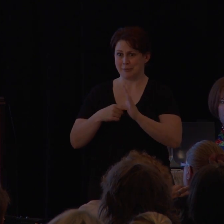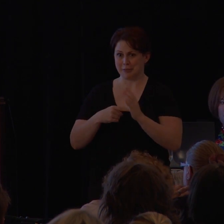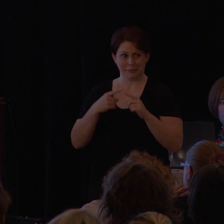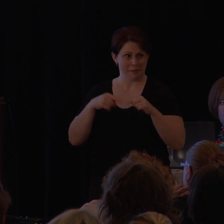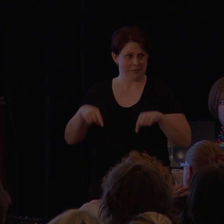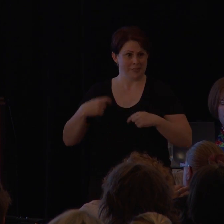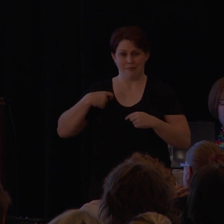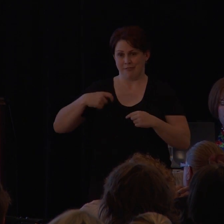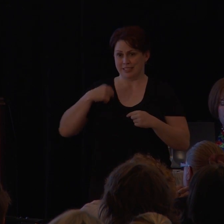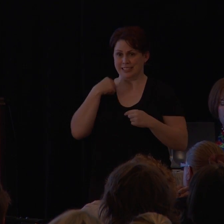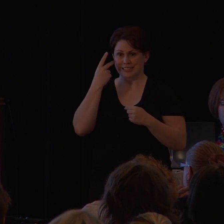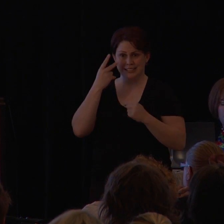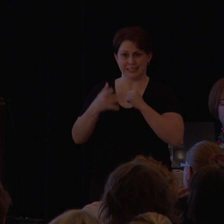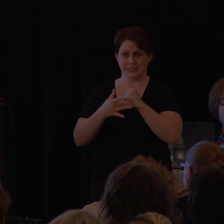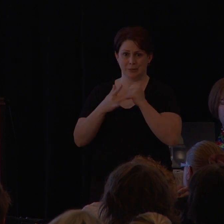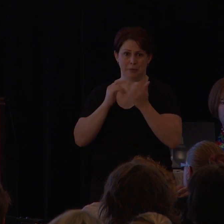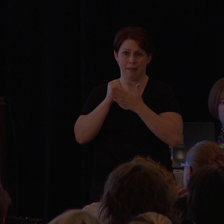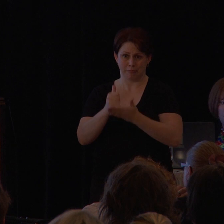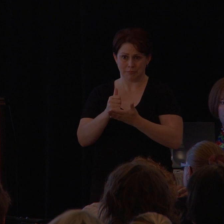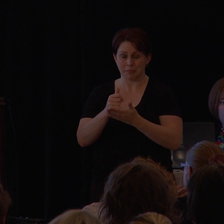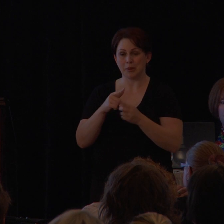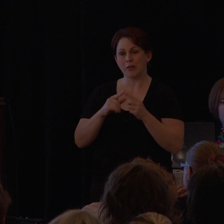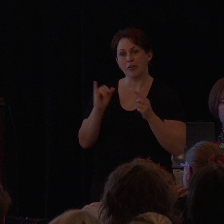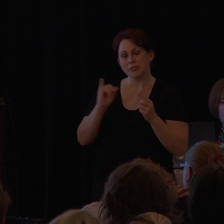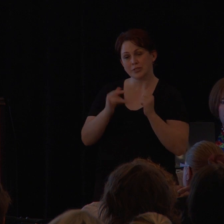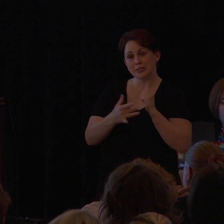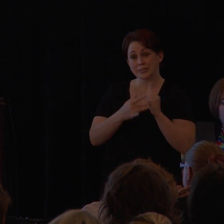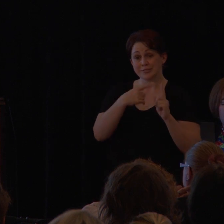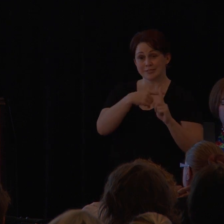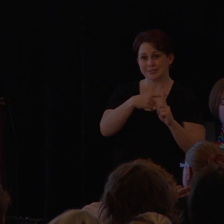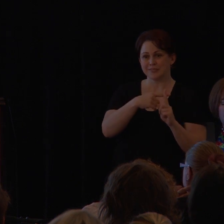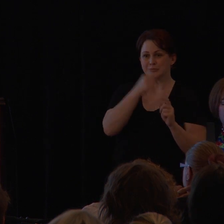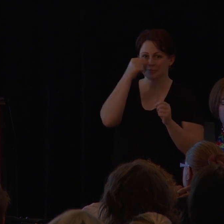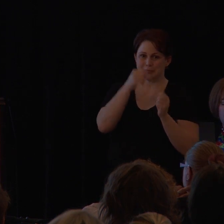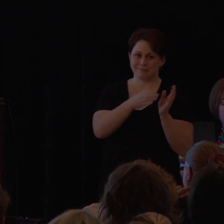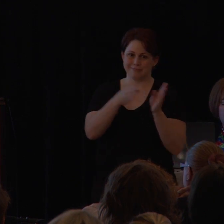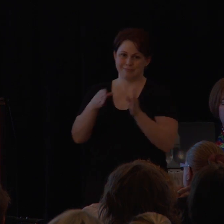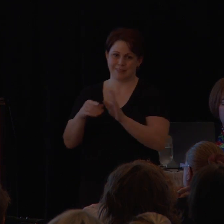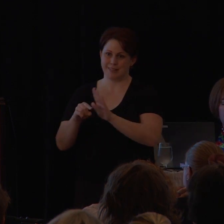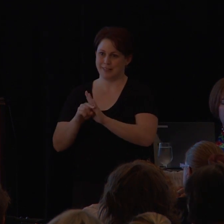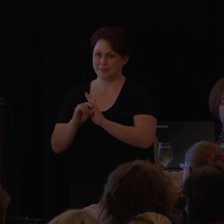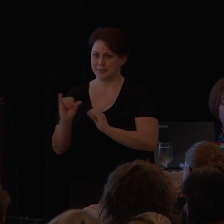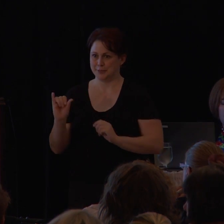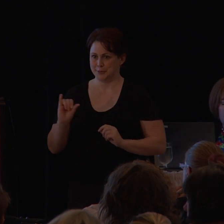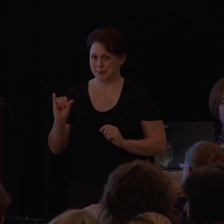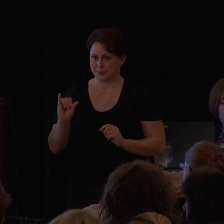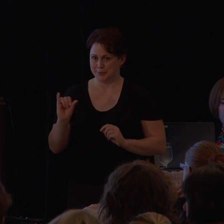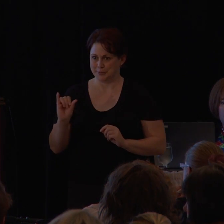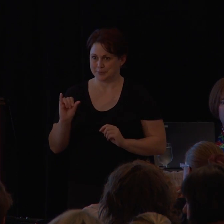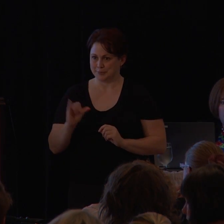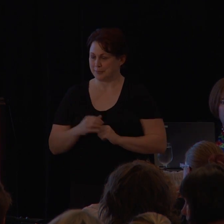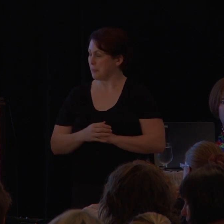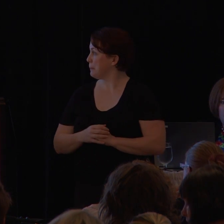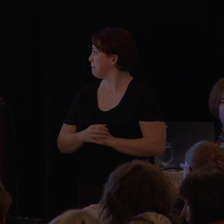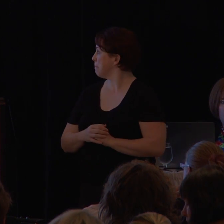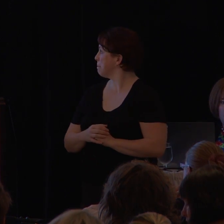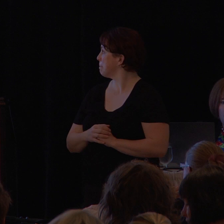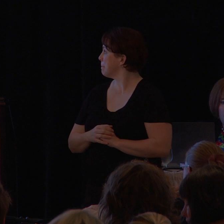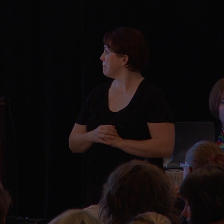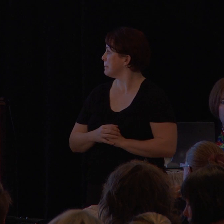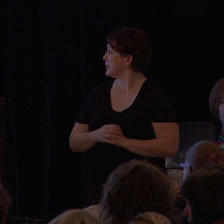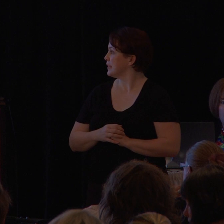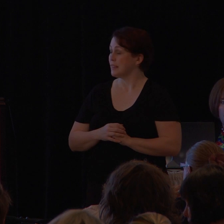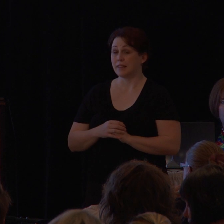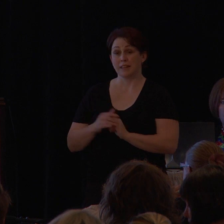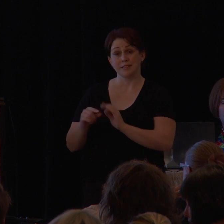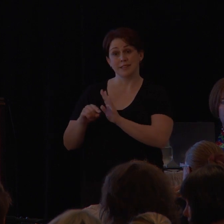this conference. But there's also some negative sides to technology, and one of them is a simple one, the first point, which is really an economic